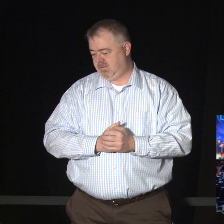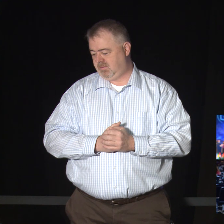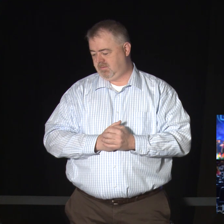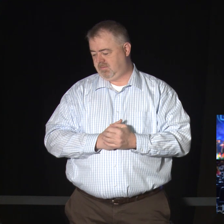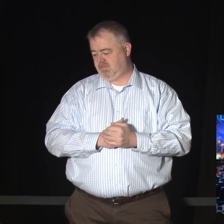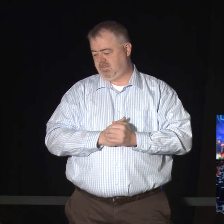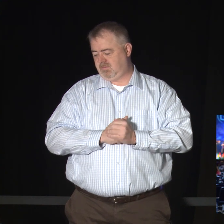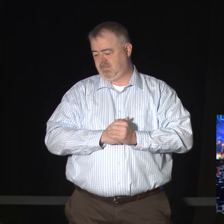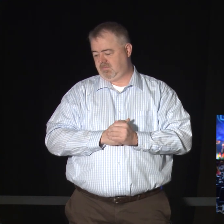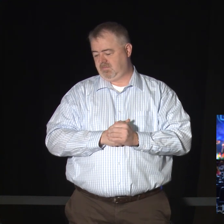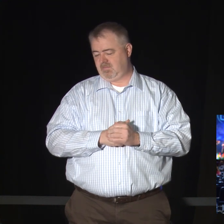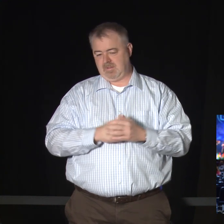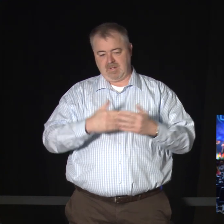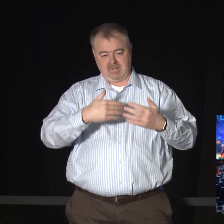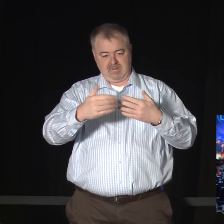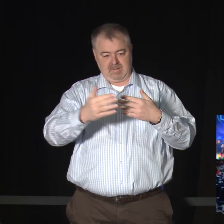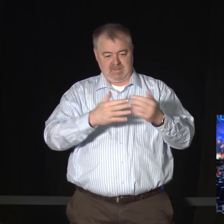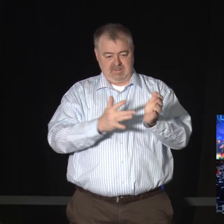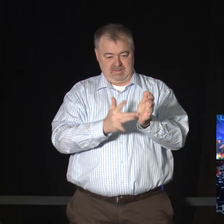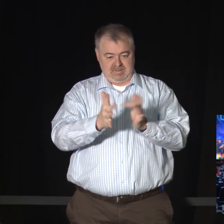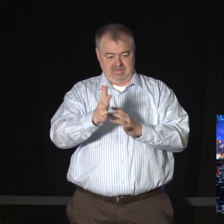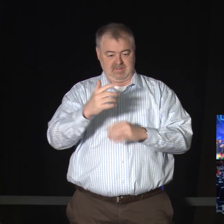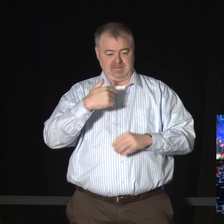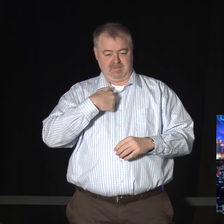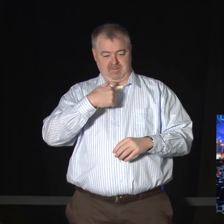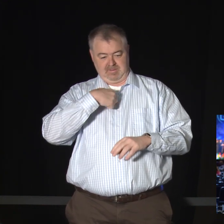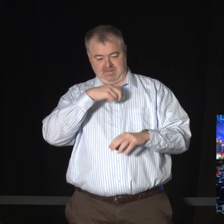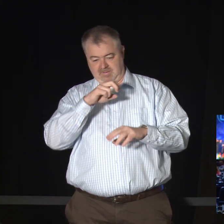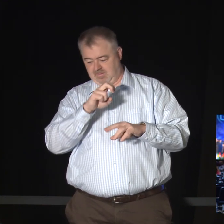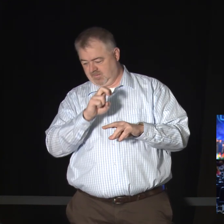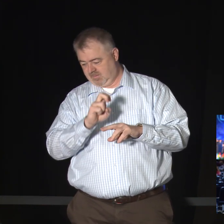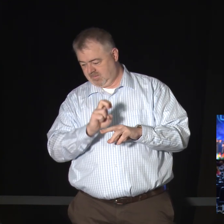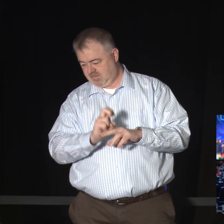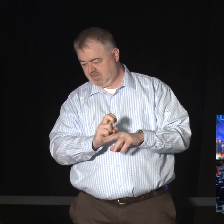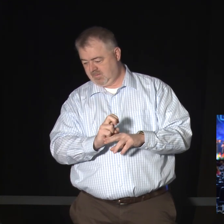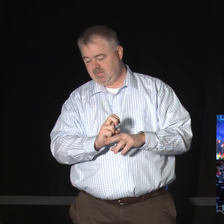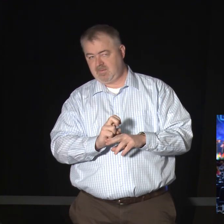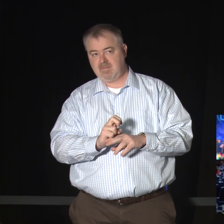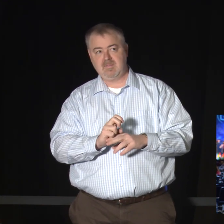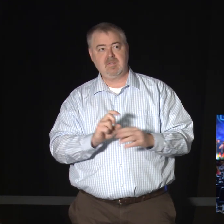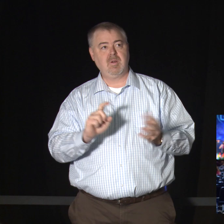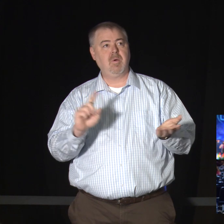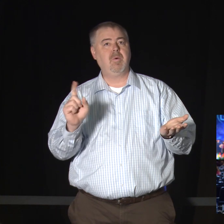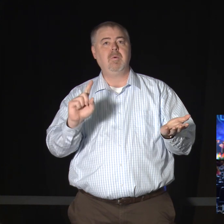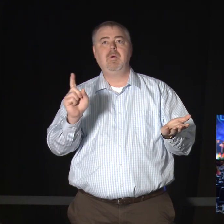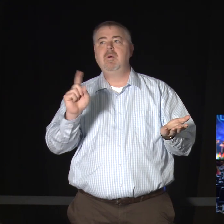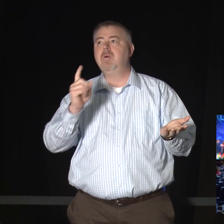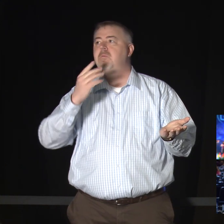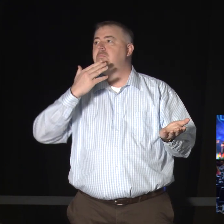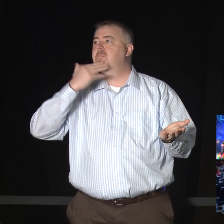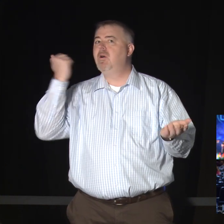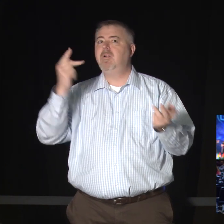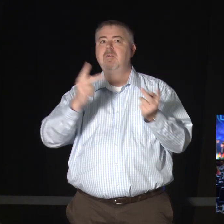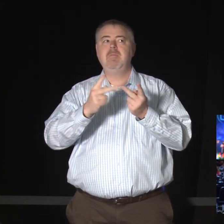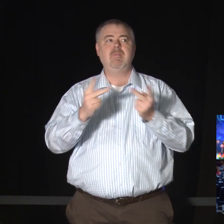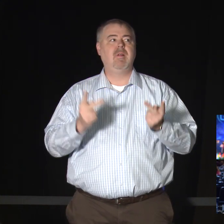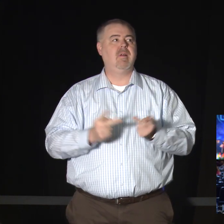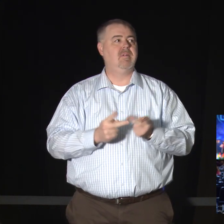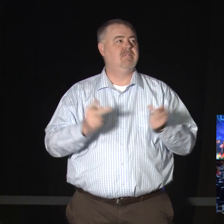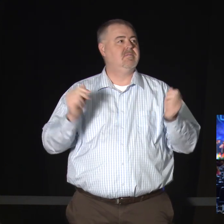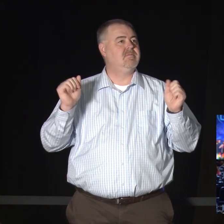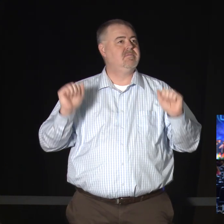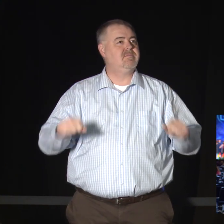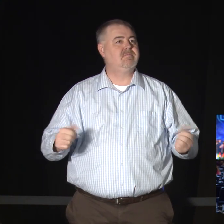with Revelation of Hope Ministries. So we have one more live presentation to bring to you here this morning. You know, sweetheart, I love